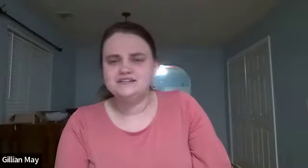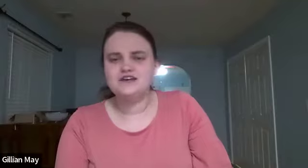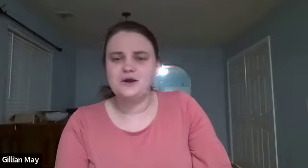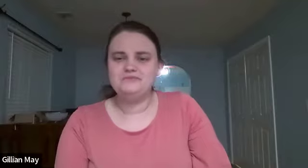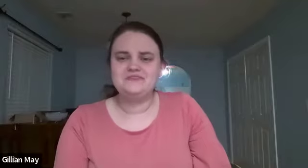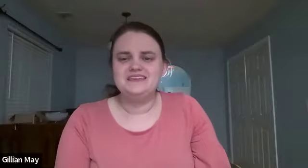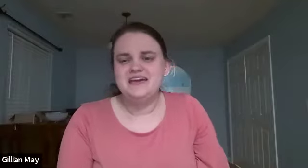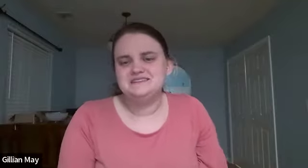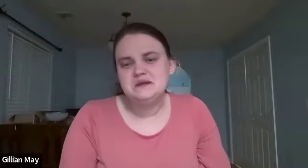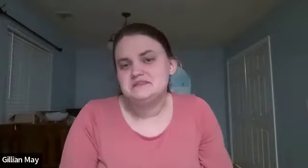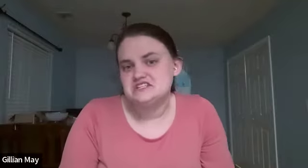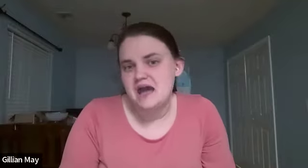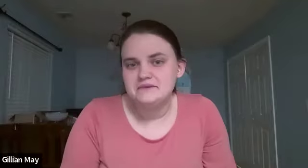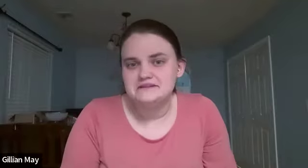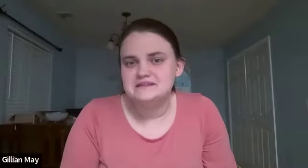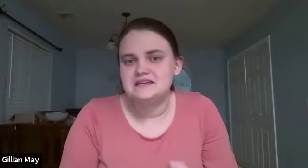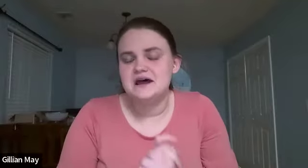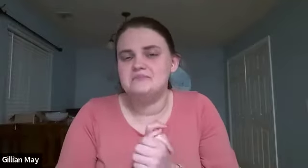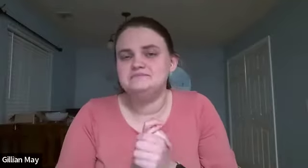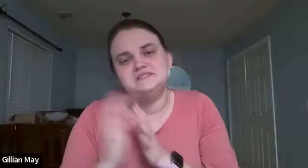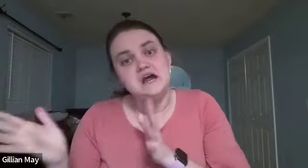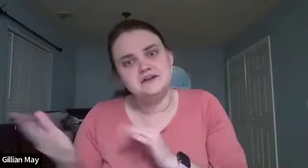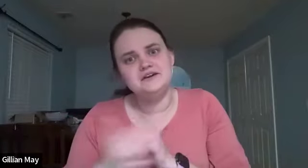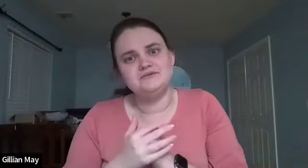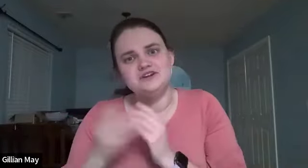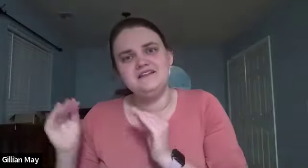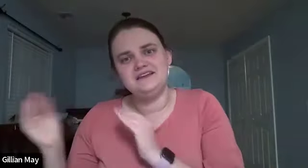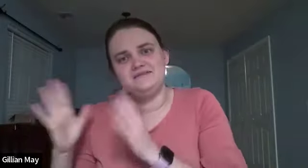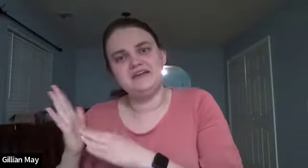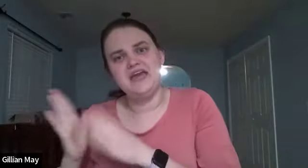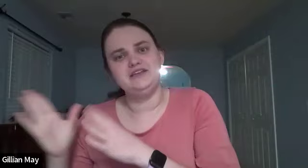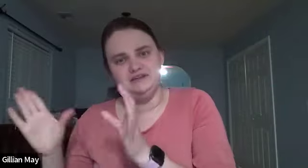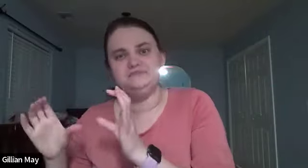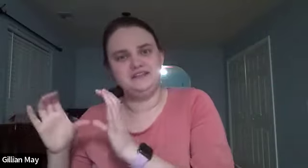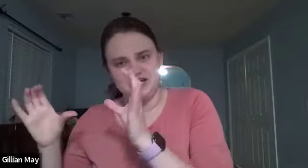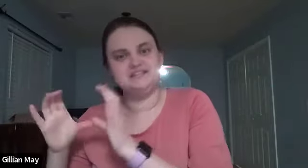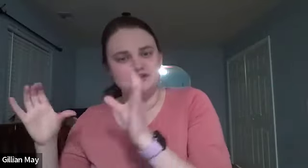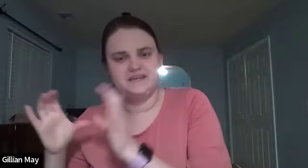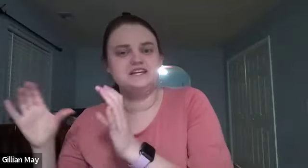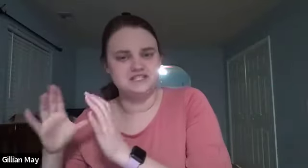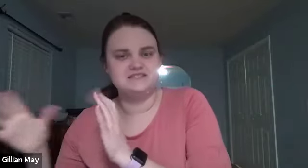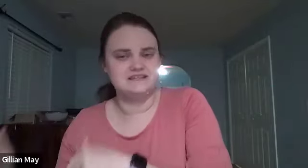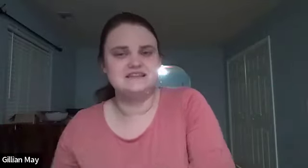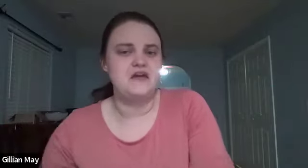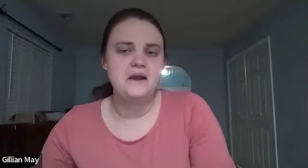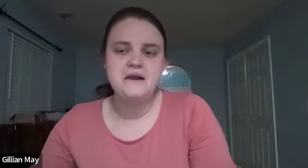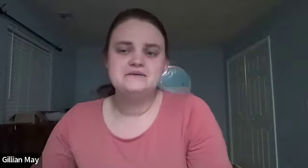so, yeah, sometimes that just happens. And it's not good. We're trying to like get like, hey, you need to be like checking certifications and things like that. But